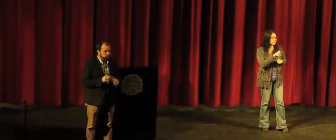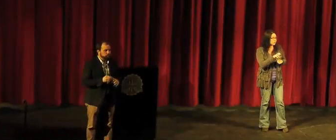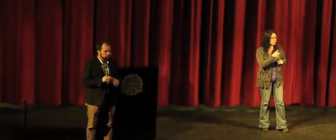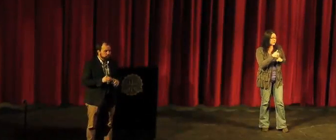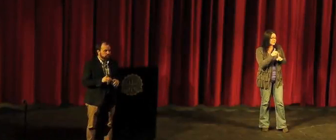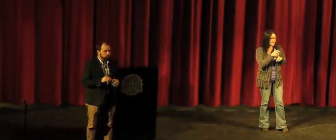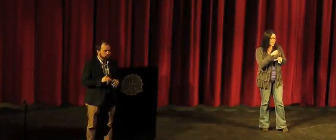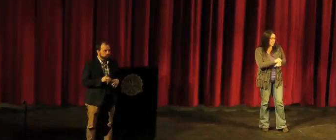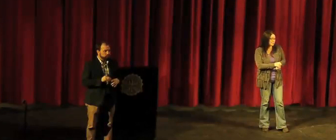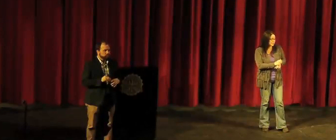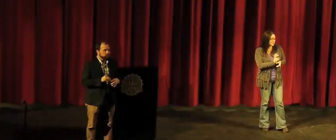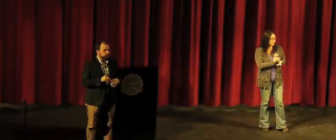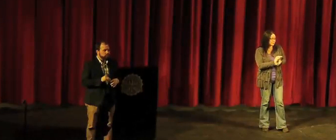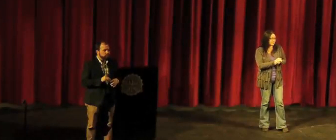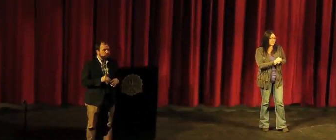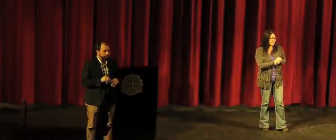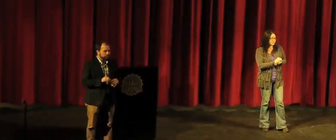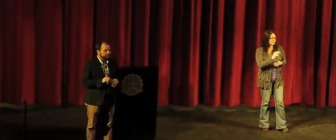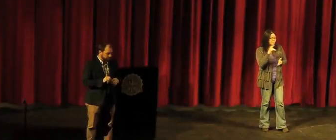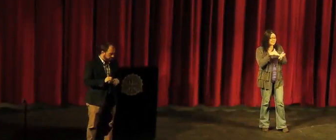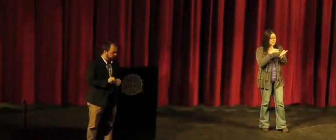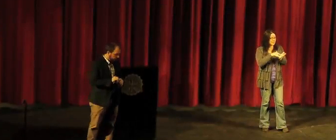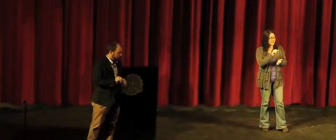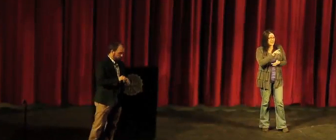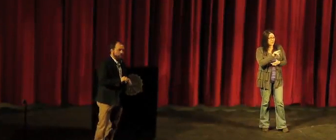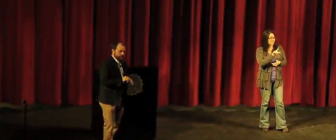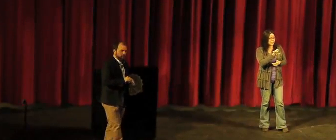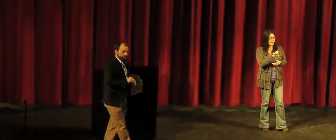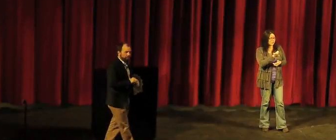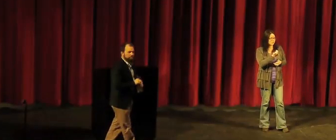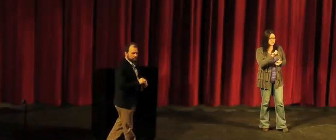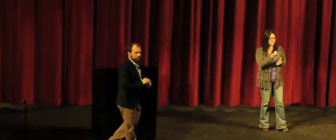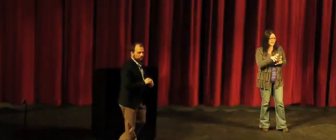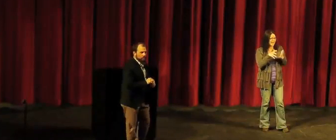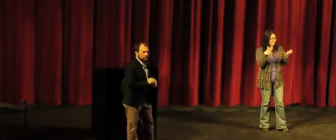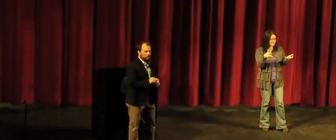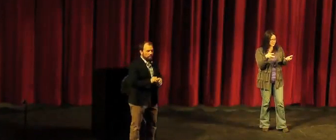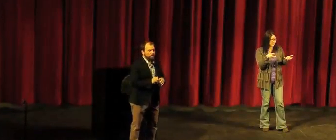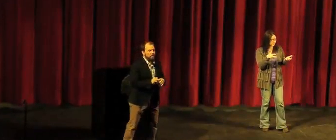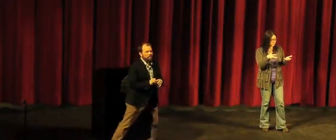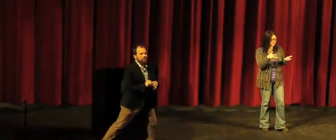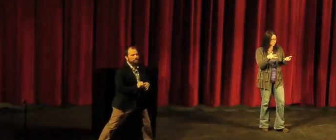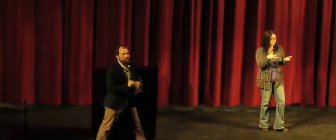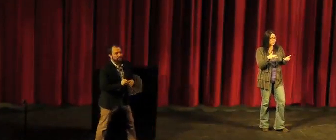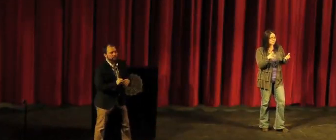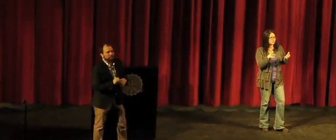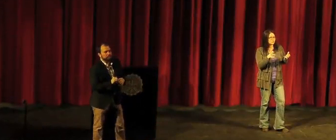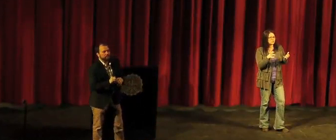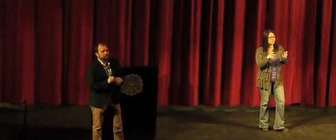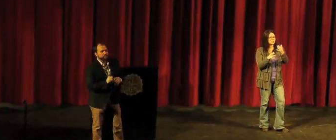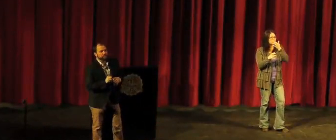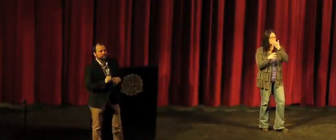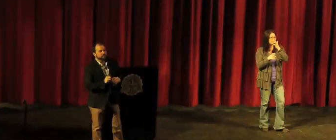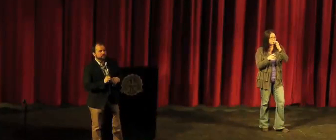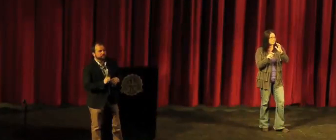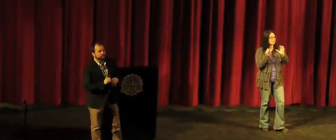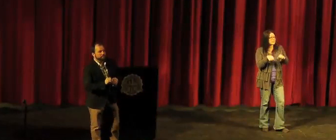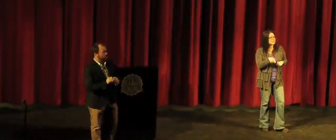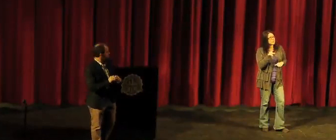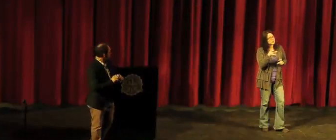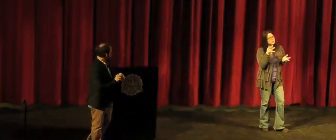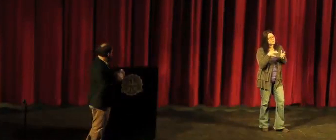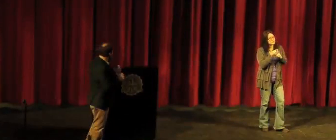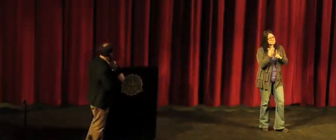then looking at Aristotle's like excess and deficiencies, is there can you speak to like what might be